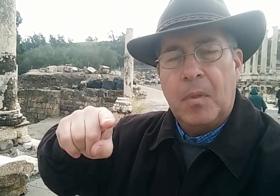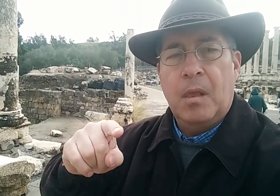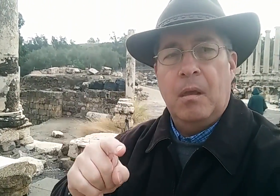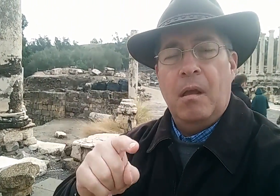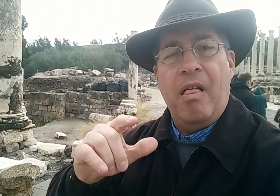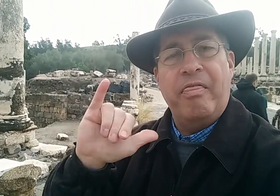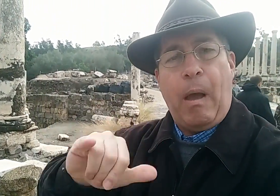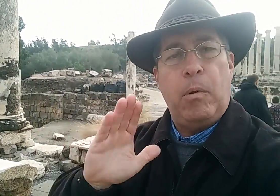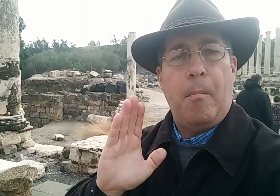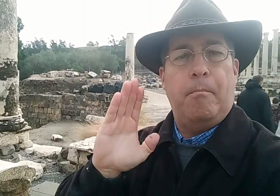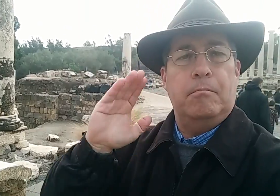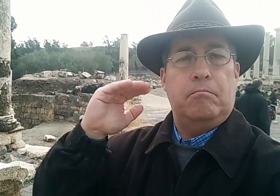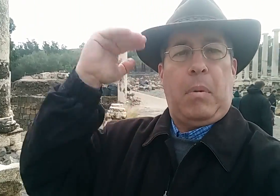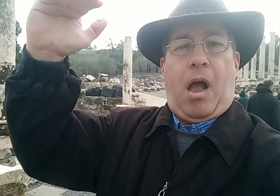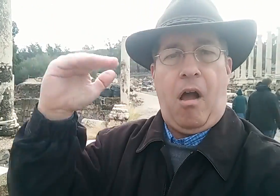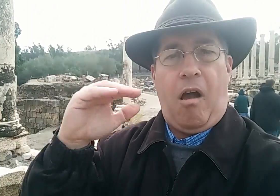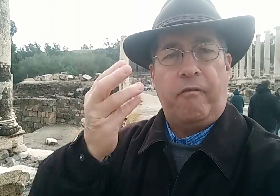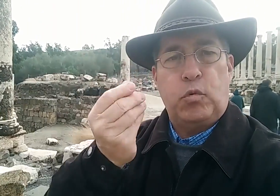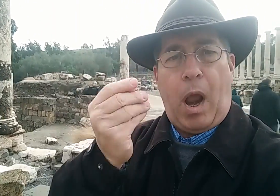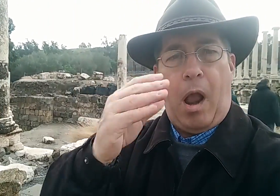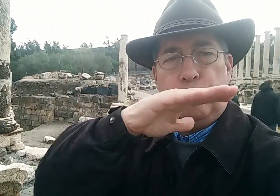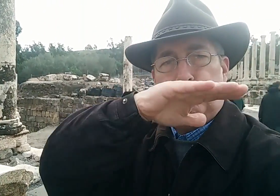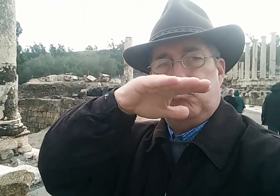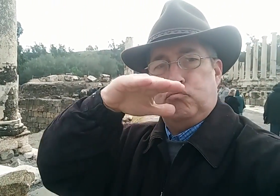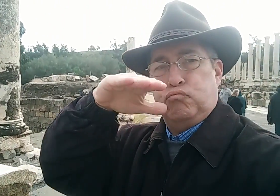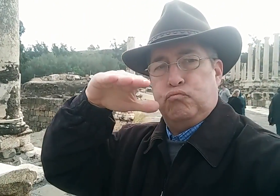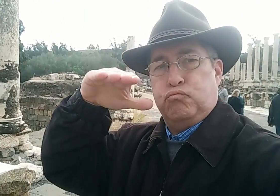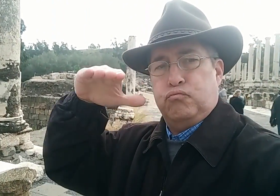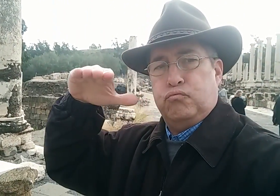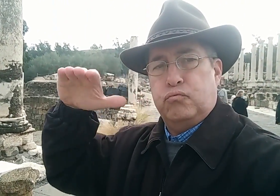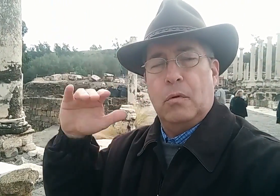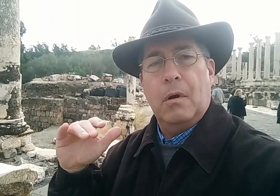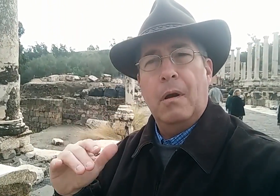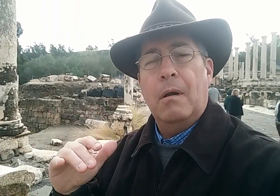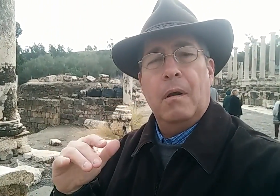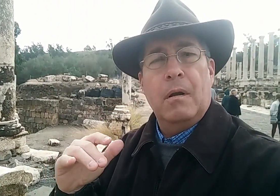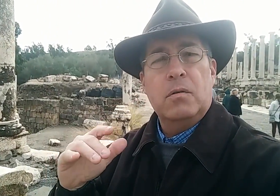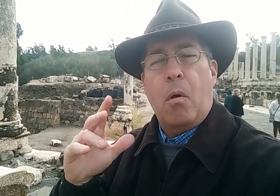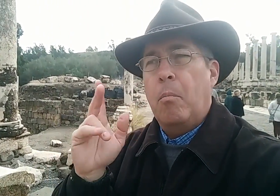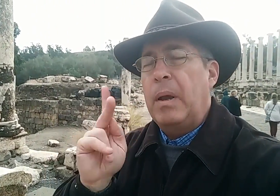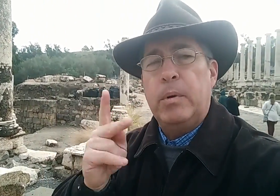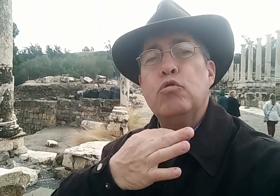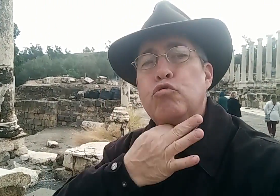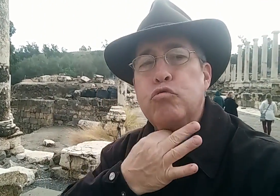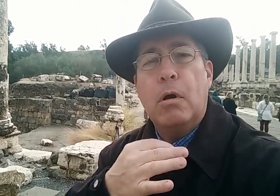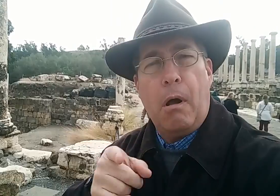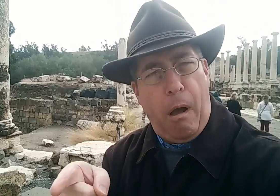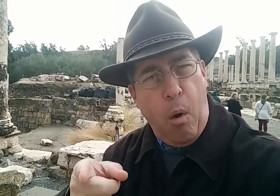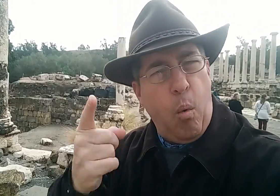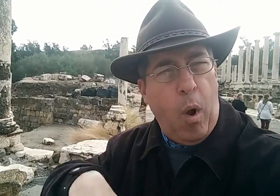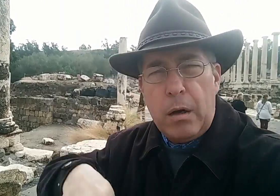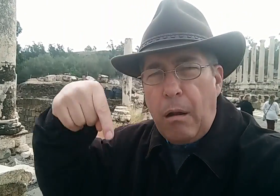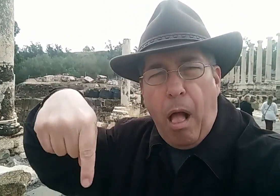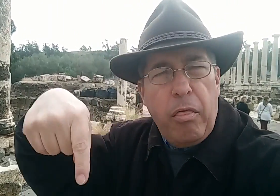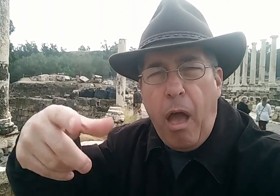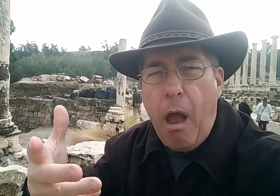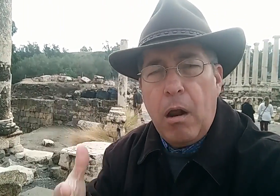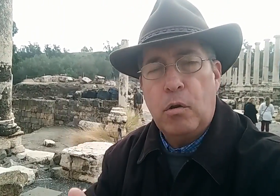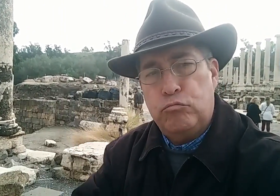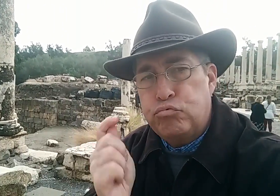there, and the ground was that high at the time. Well, people began to be curious, what's down